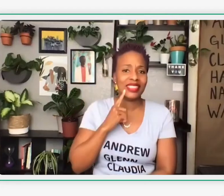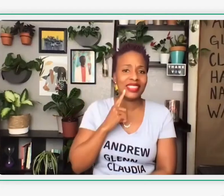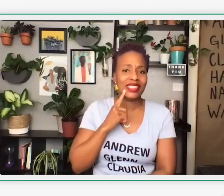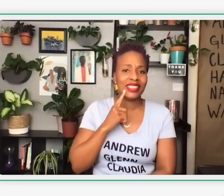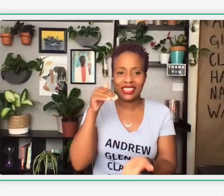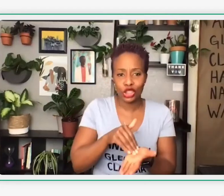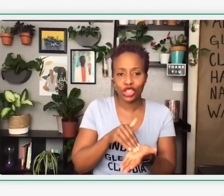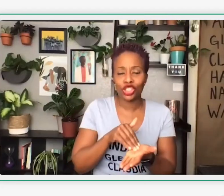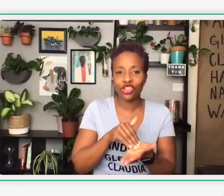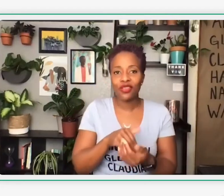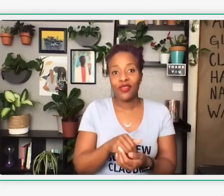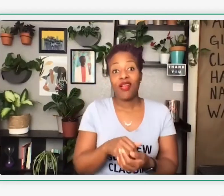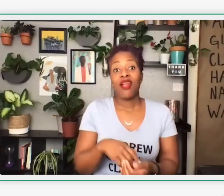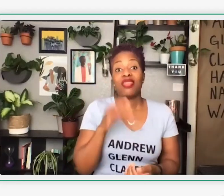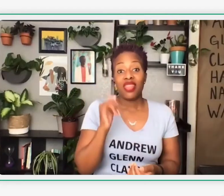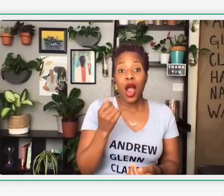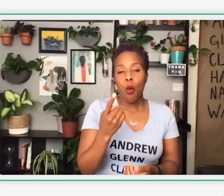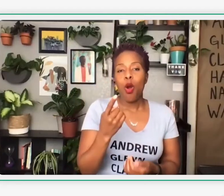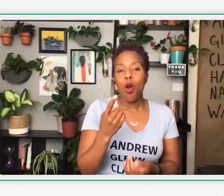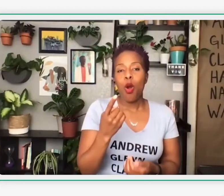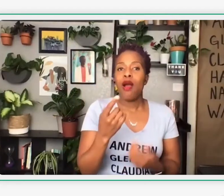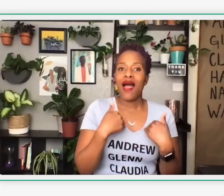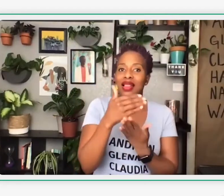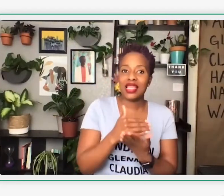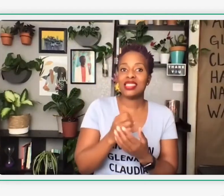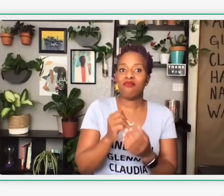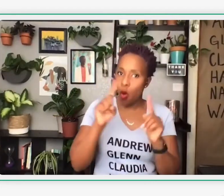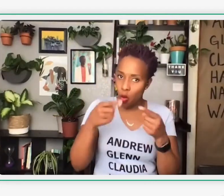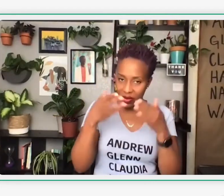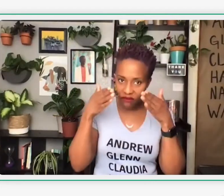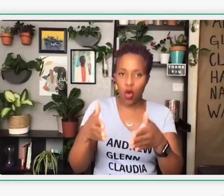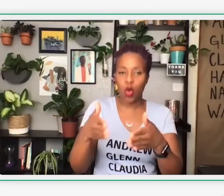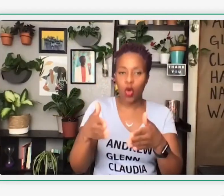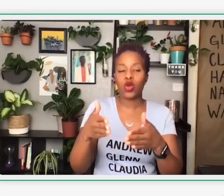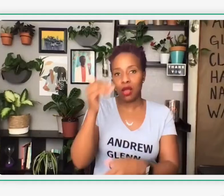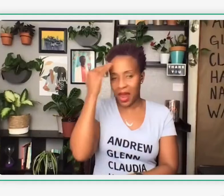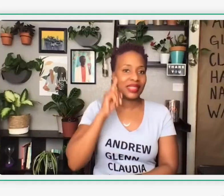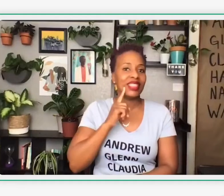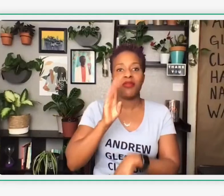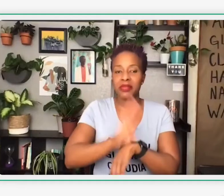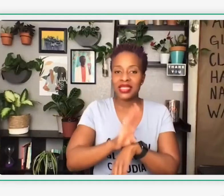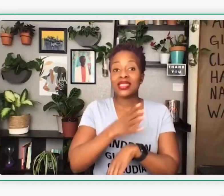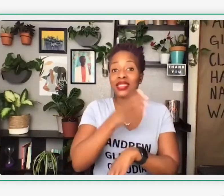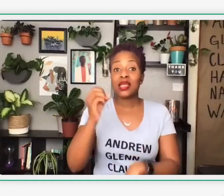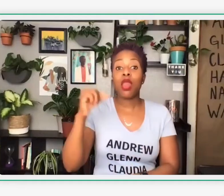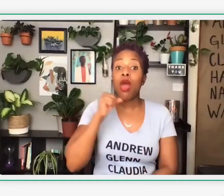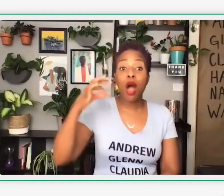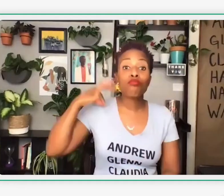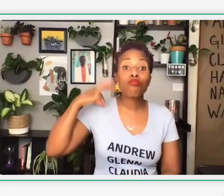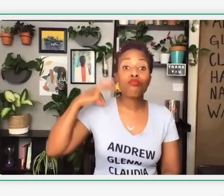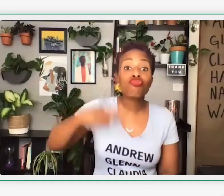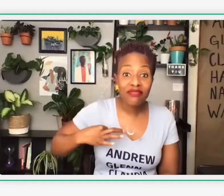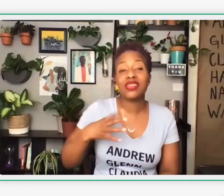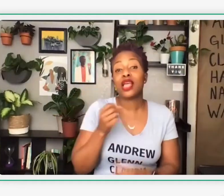Now, you're already familiar with Black Deaf Center, DAC, and that one only focuses on